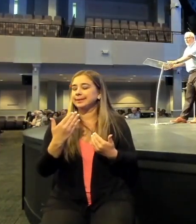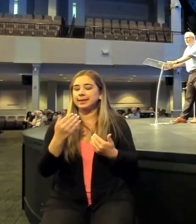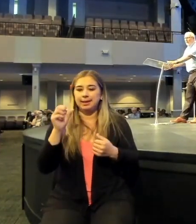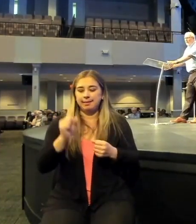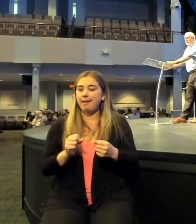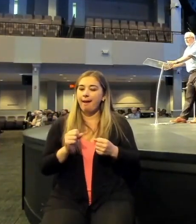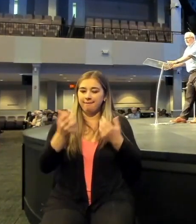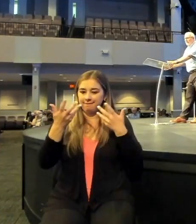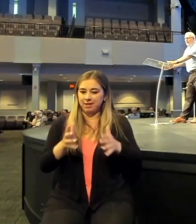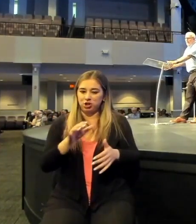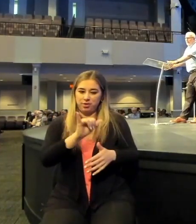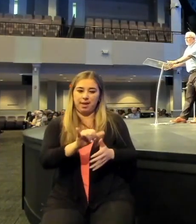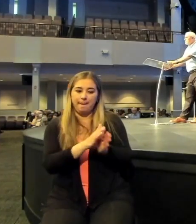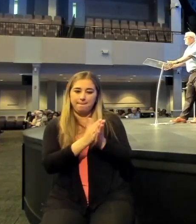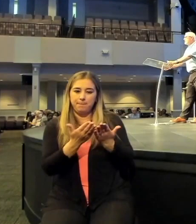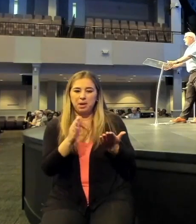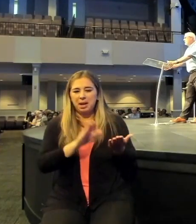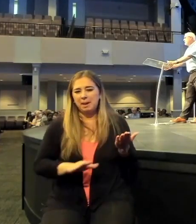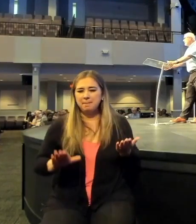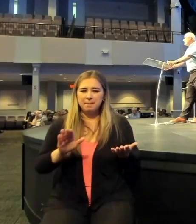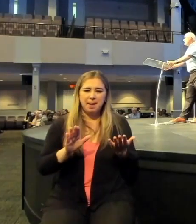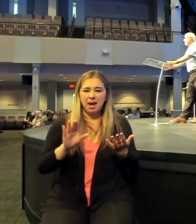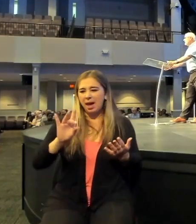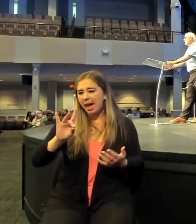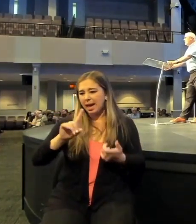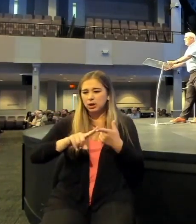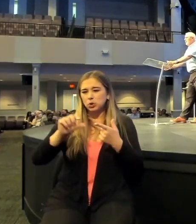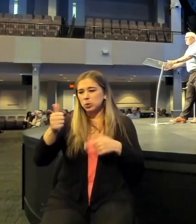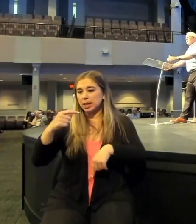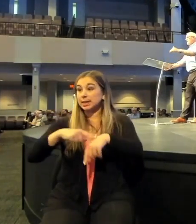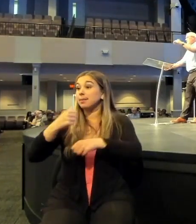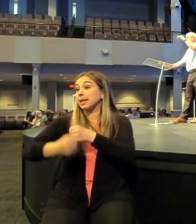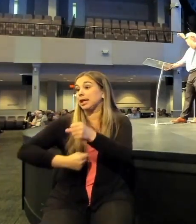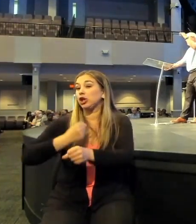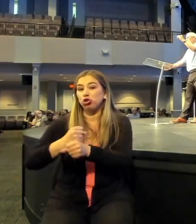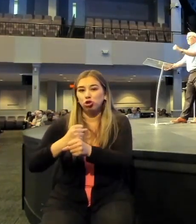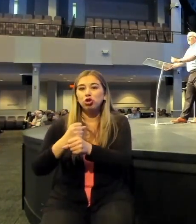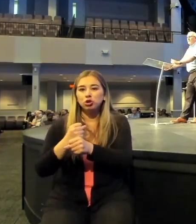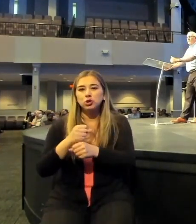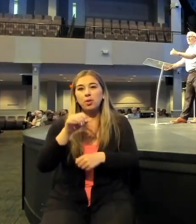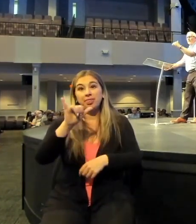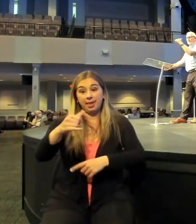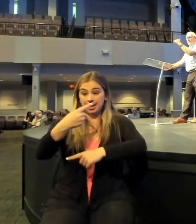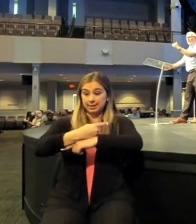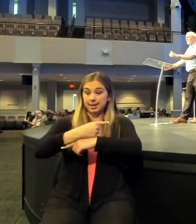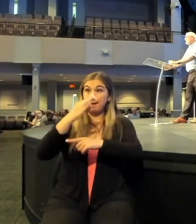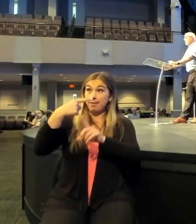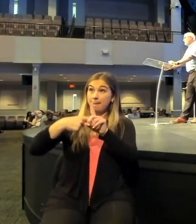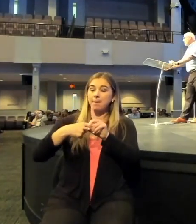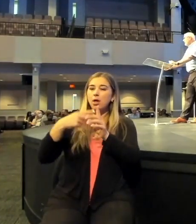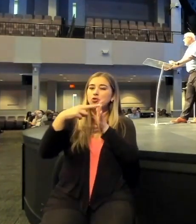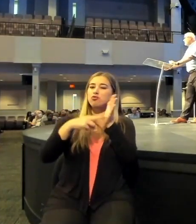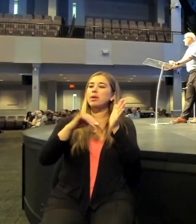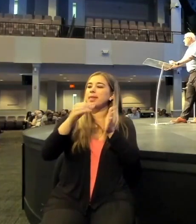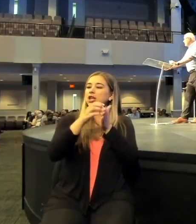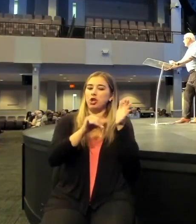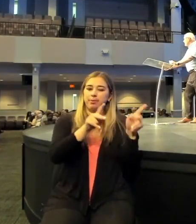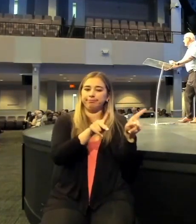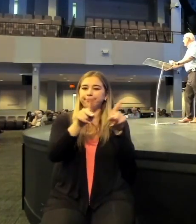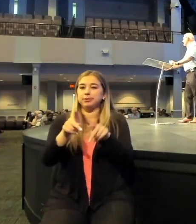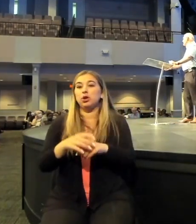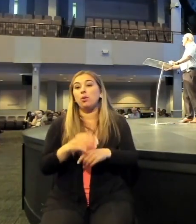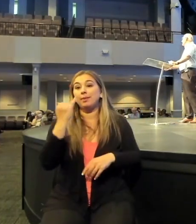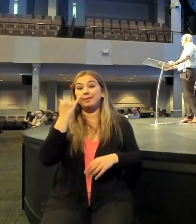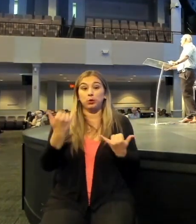book about 8 to 10 times at least every year, and just take the day of the month and read the chapter that corresponds with it. The